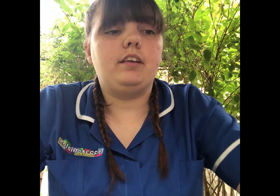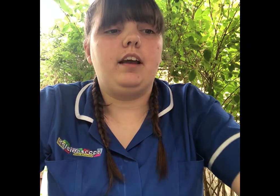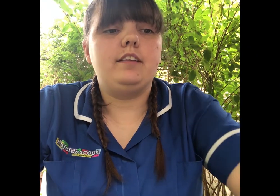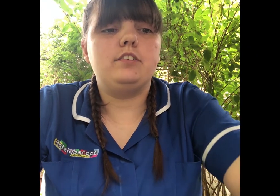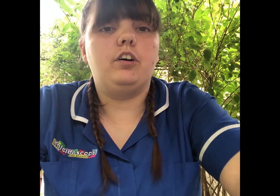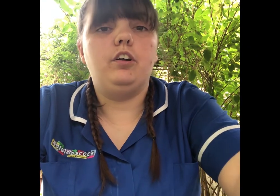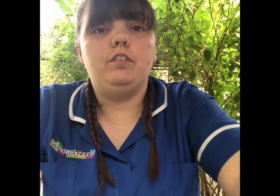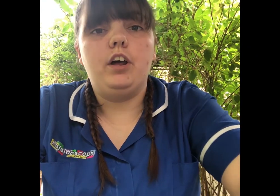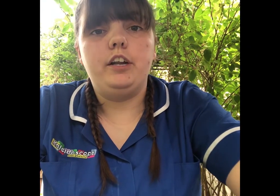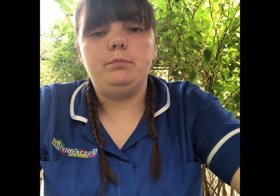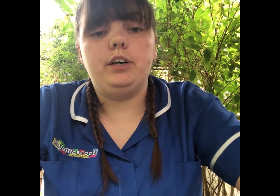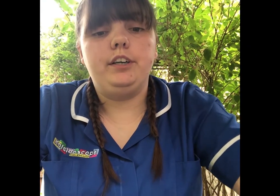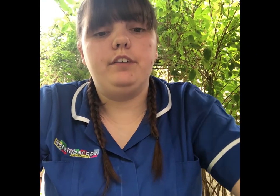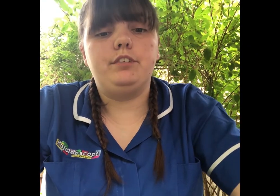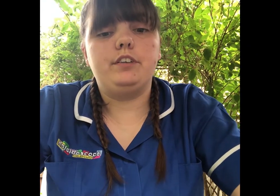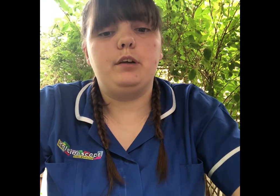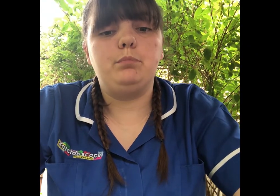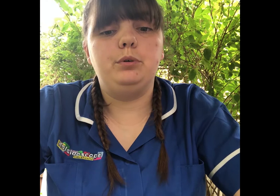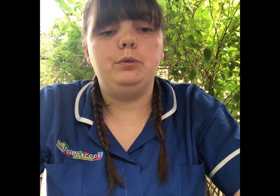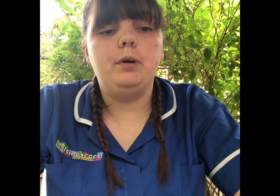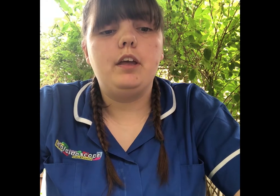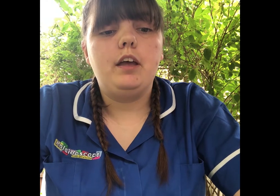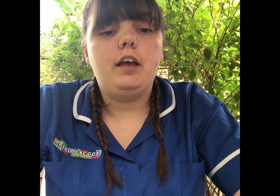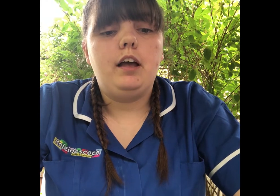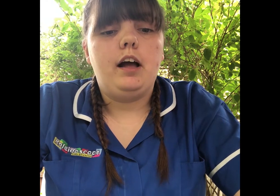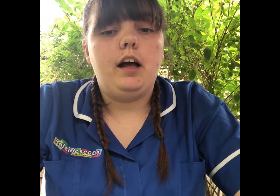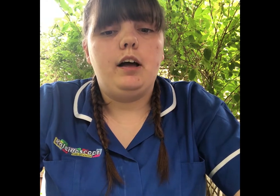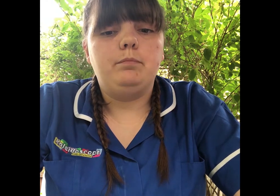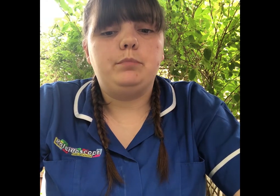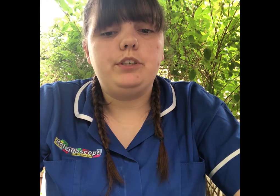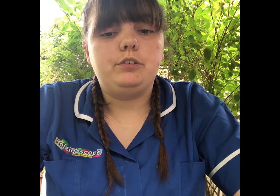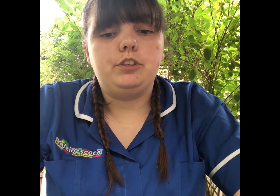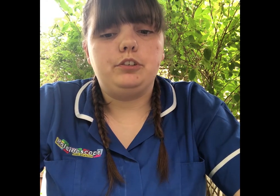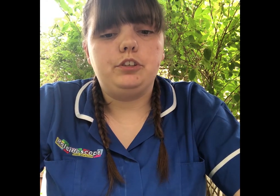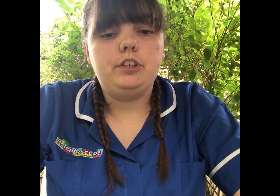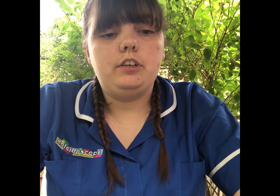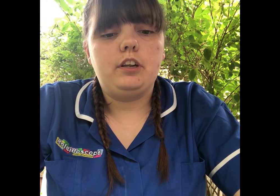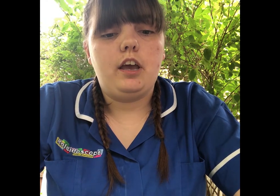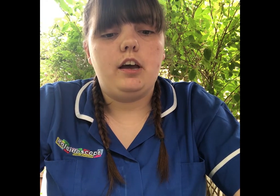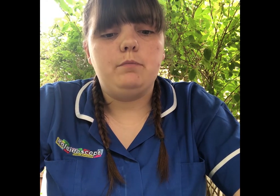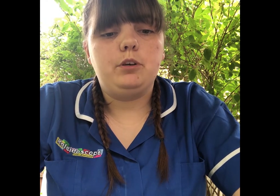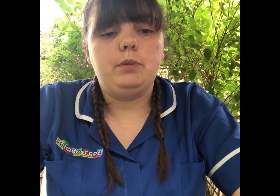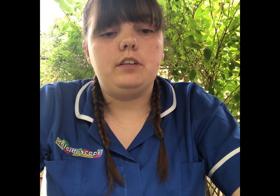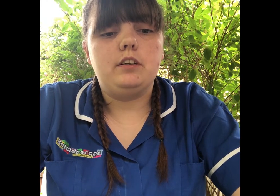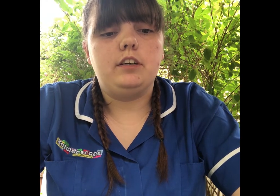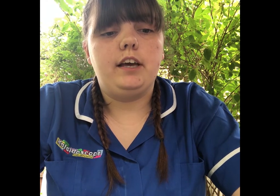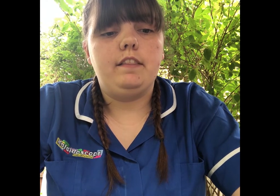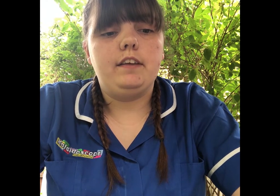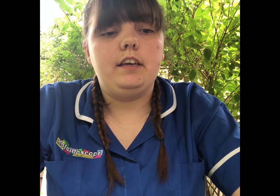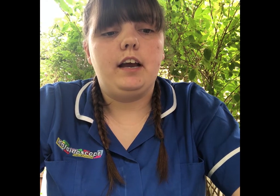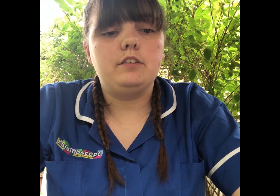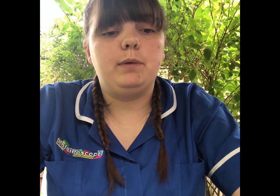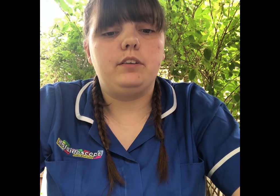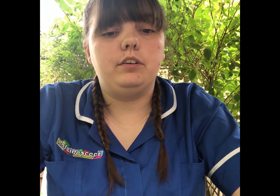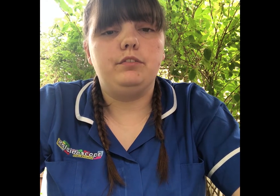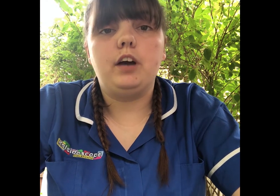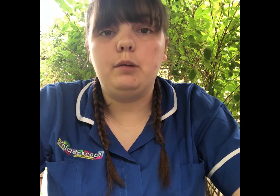as it's got a lot of learning behind it. For example, preschool children, you can begin to look at the aspects of colour